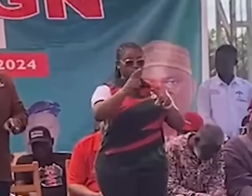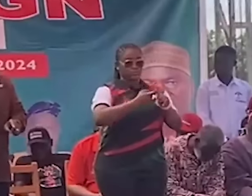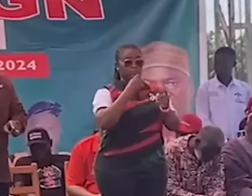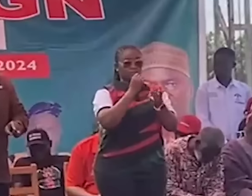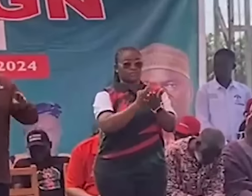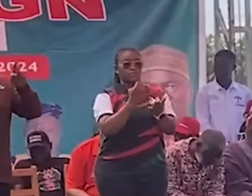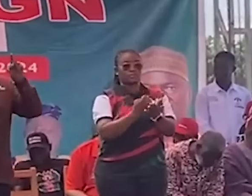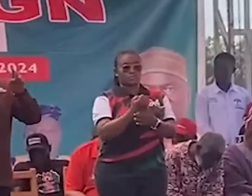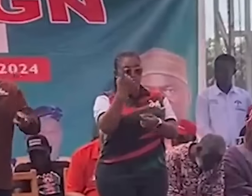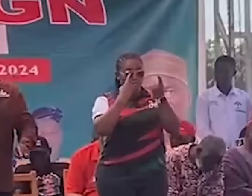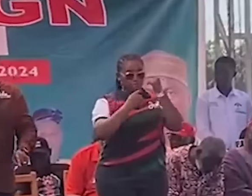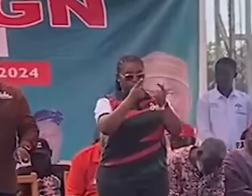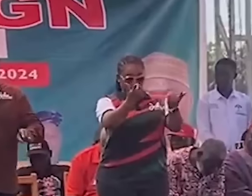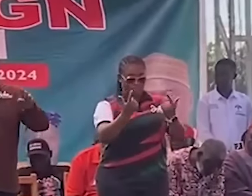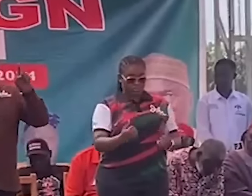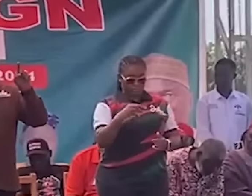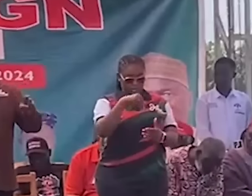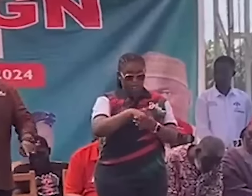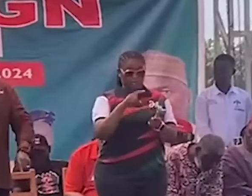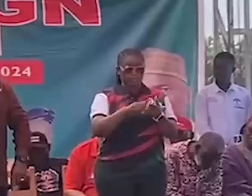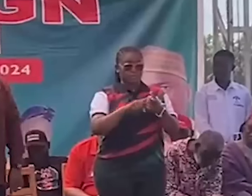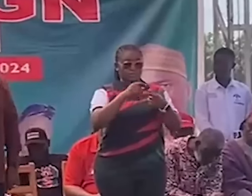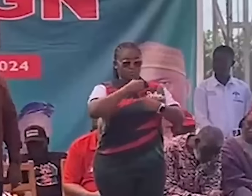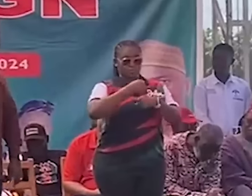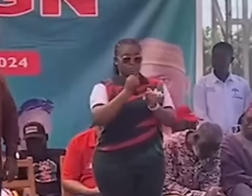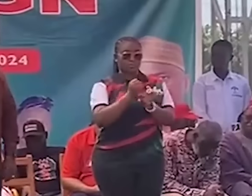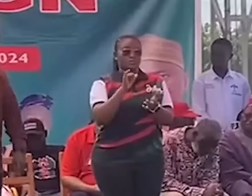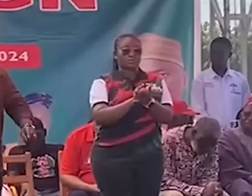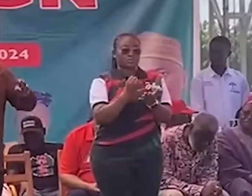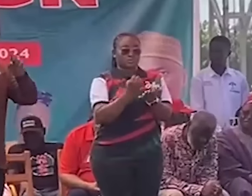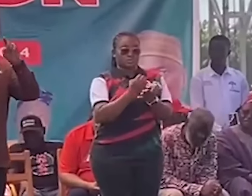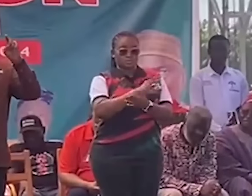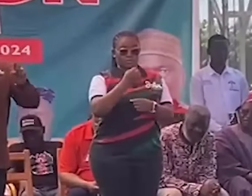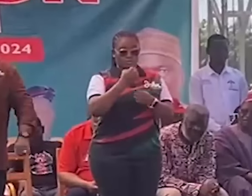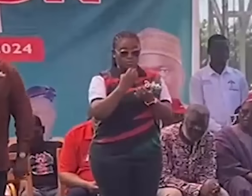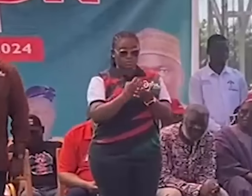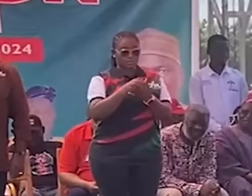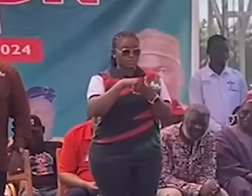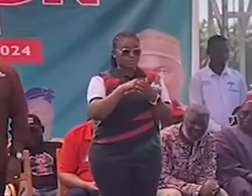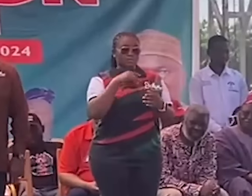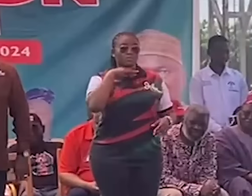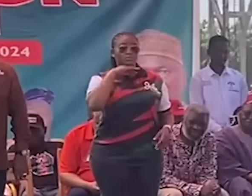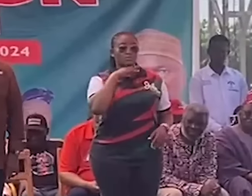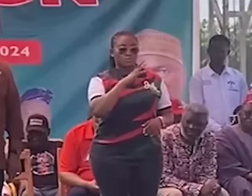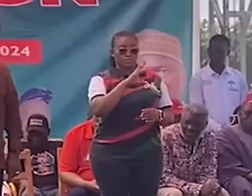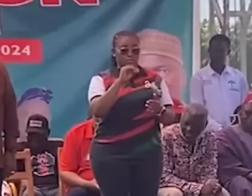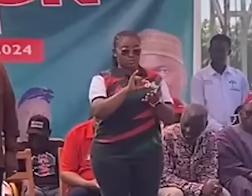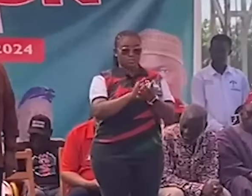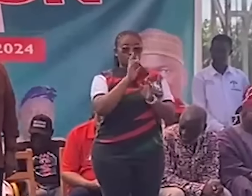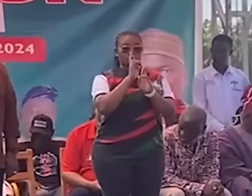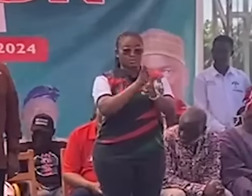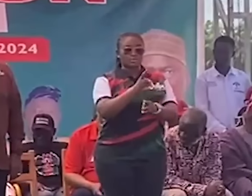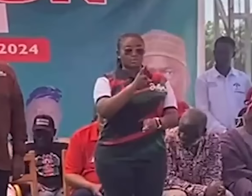economy? Because you were brought in to fix the economy. The economy is in a terrible state. Just